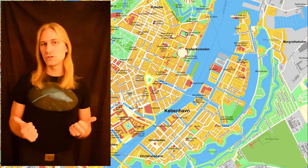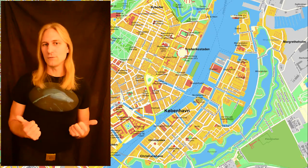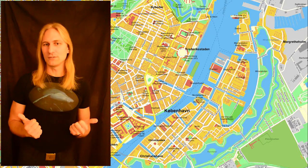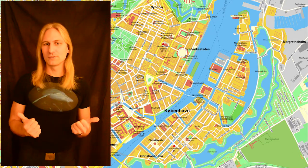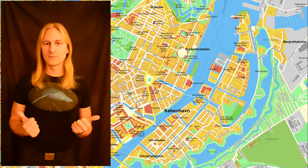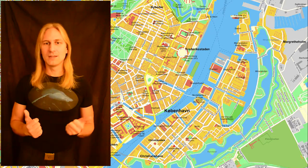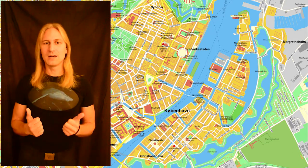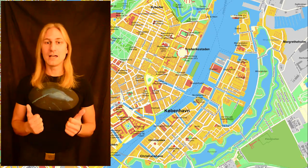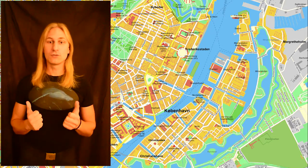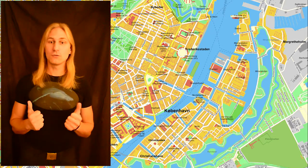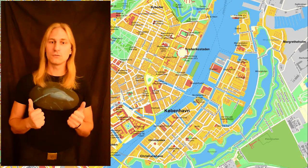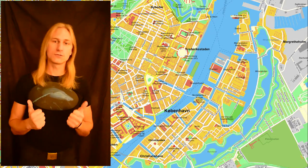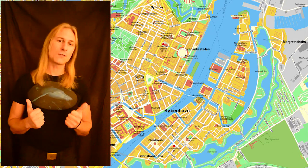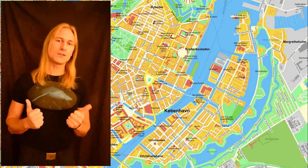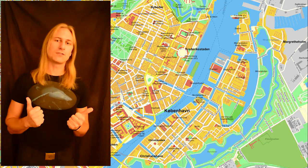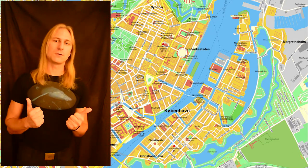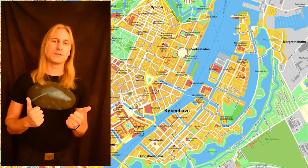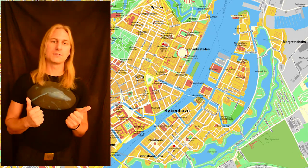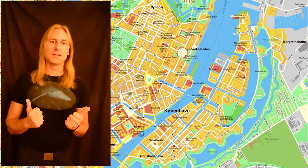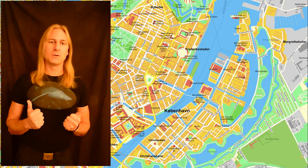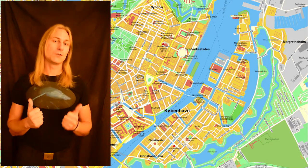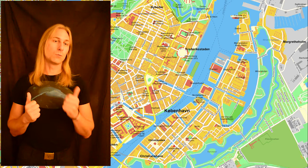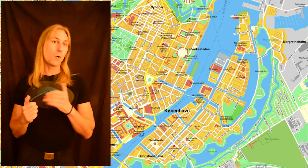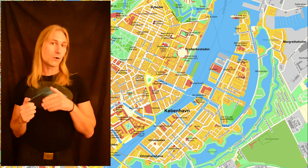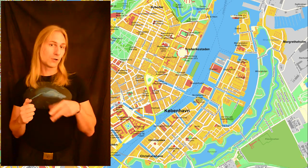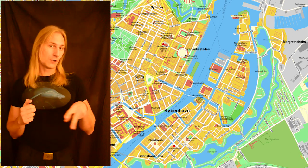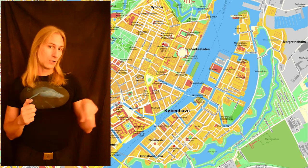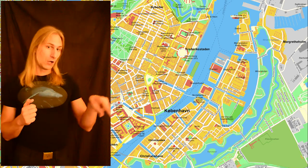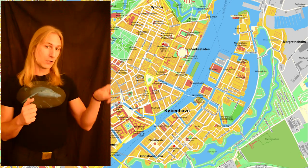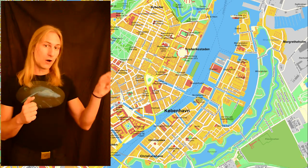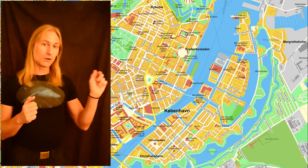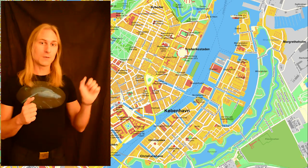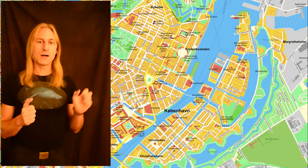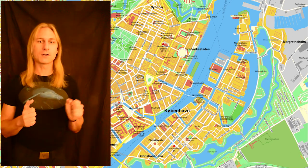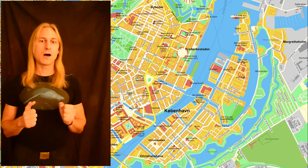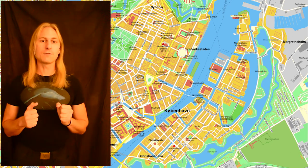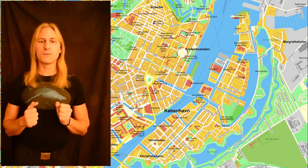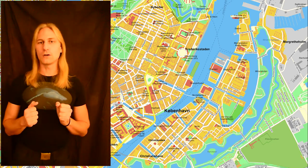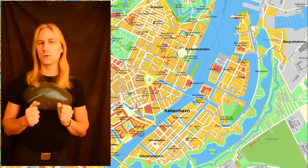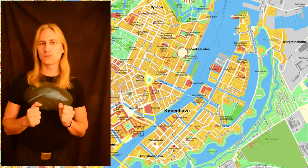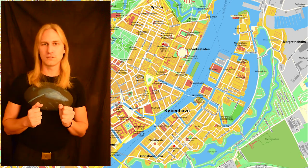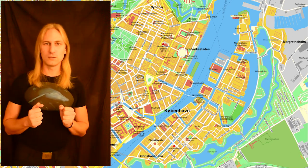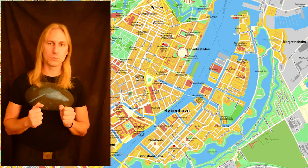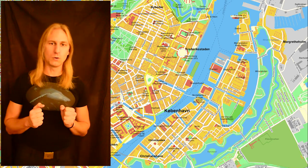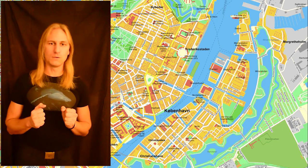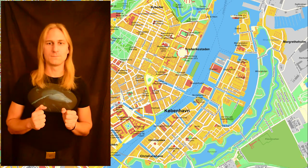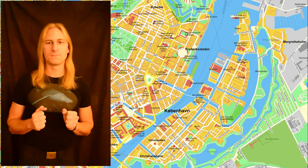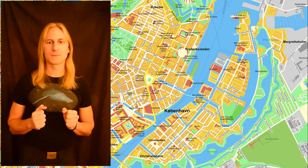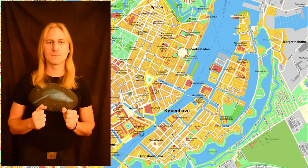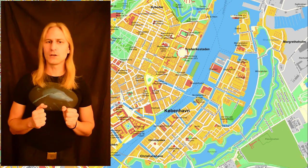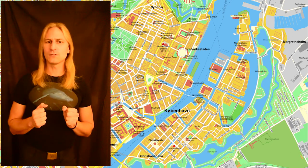To achieve this, I have chosen to start this series with a walk along about half of the old city